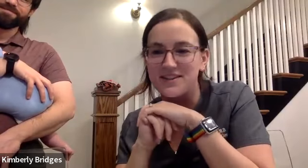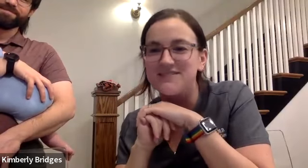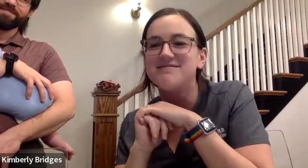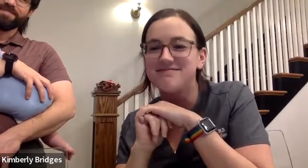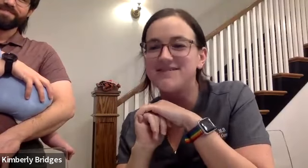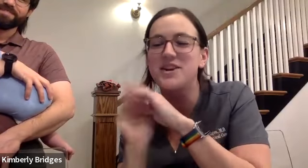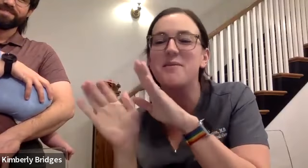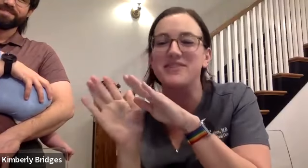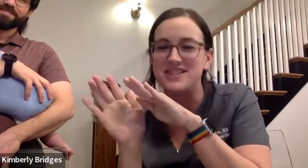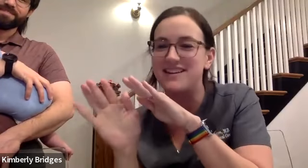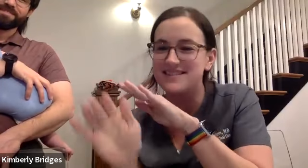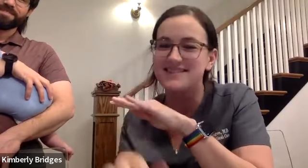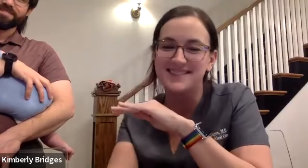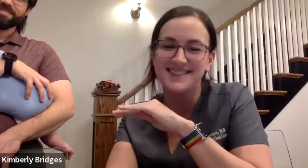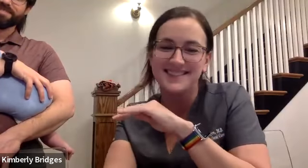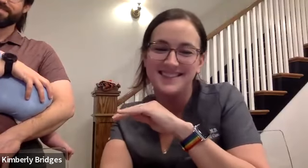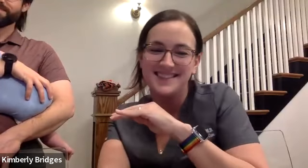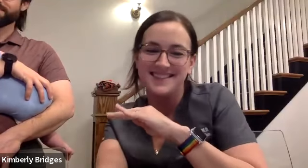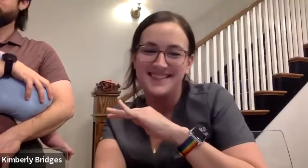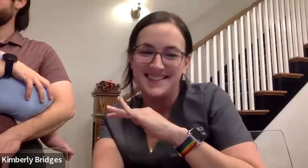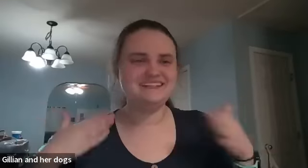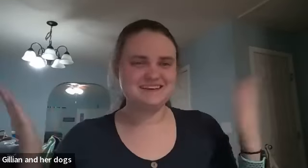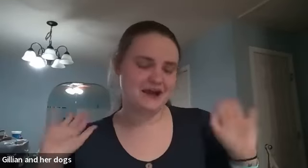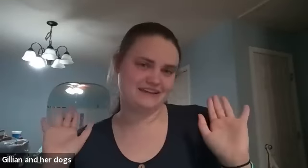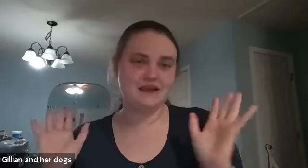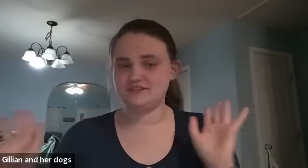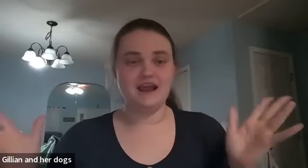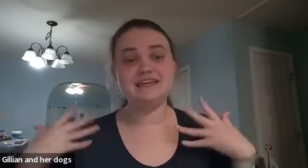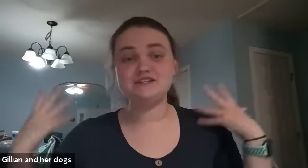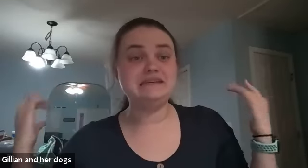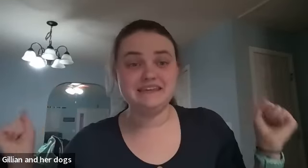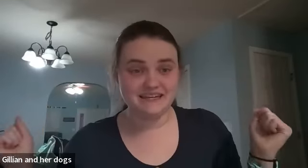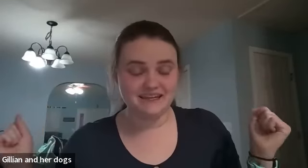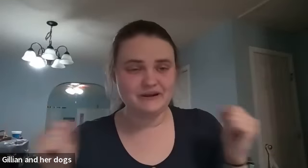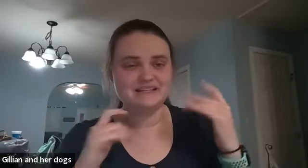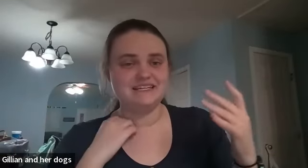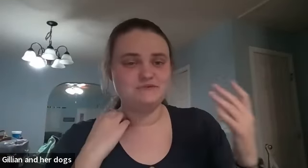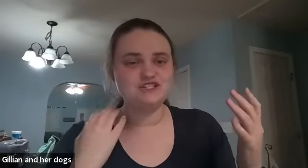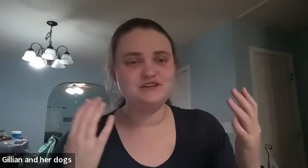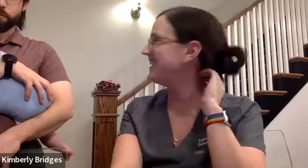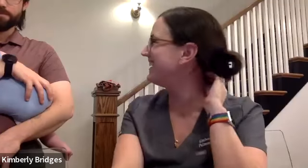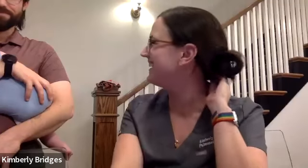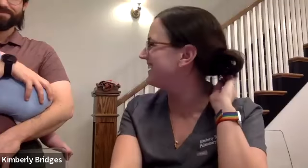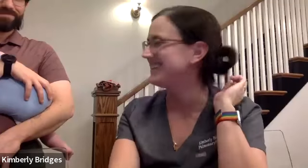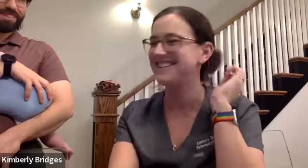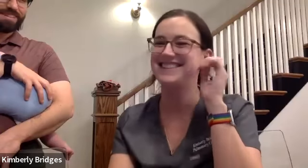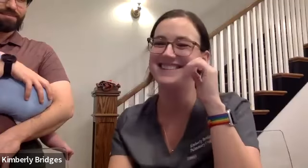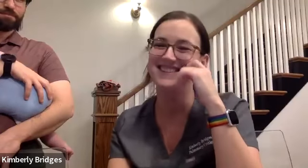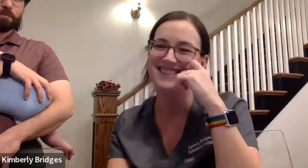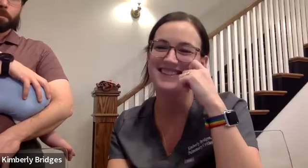little. So no. Oh no, that's I'm sorry. I get so giddy when I see this, especially with people who have kids too, because